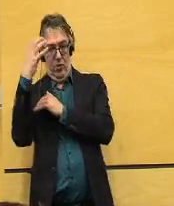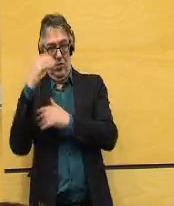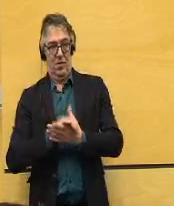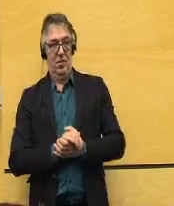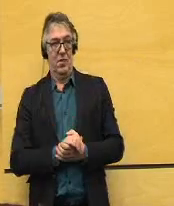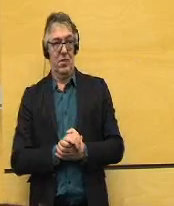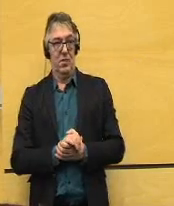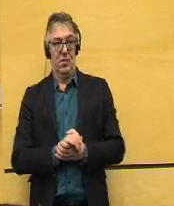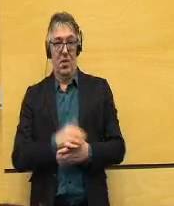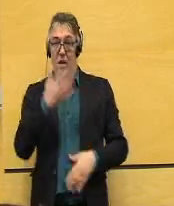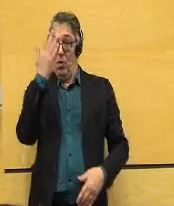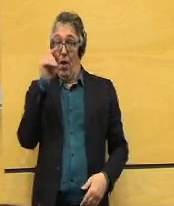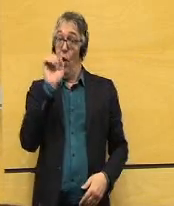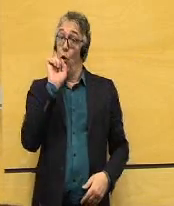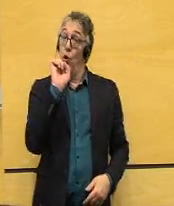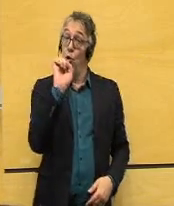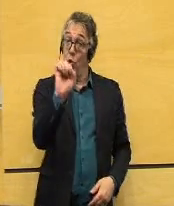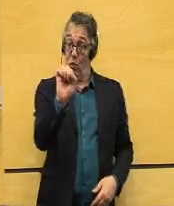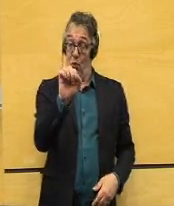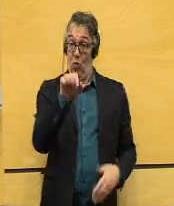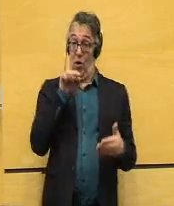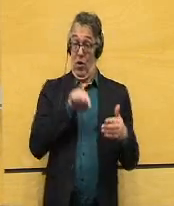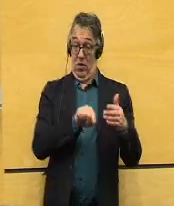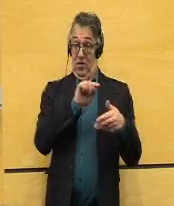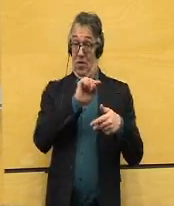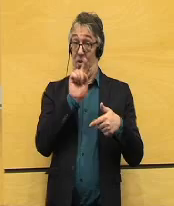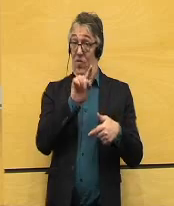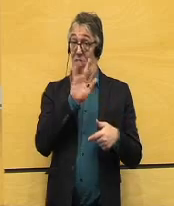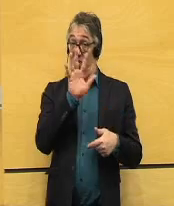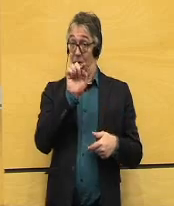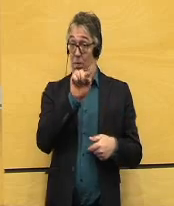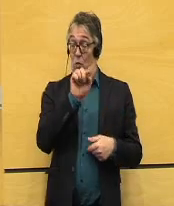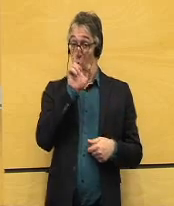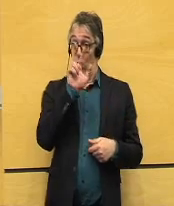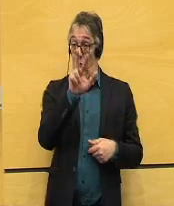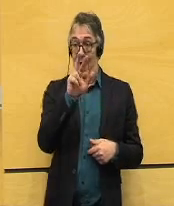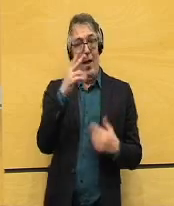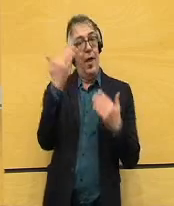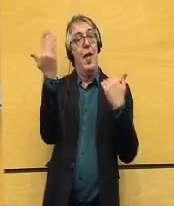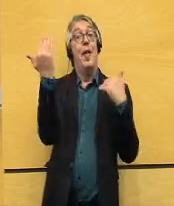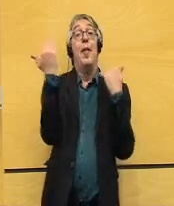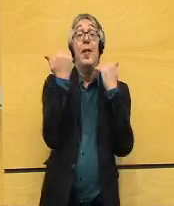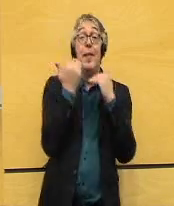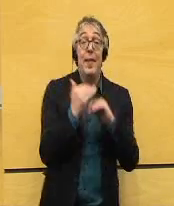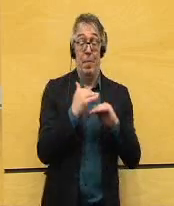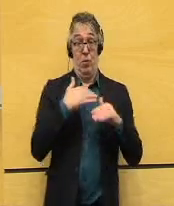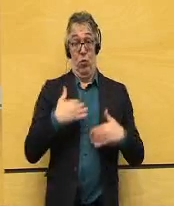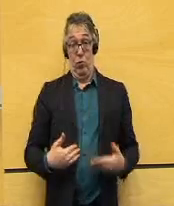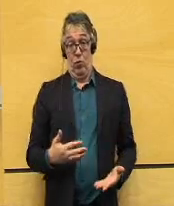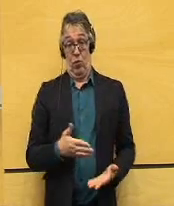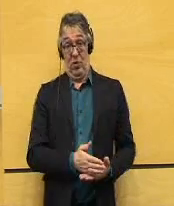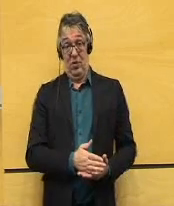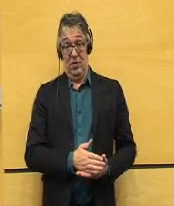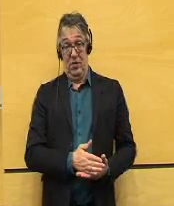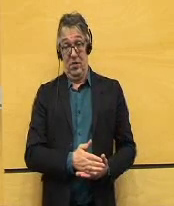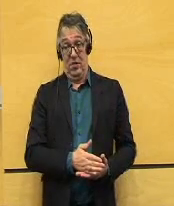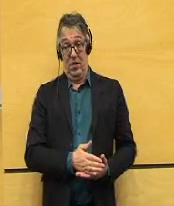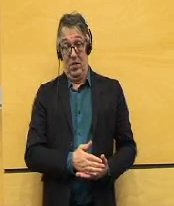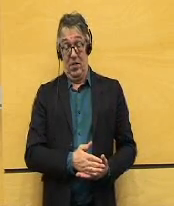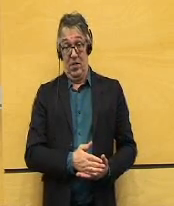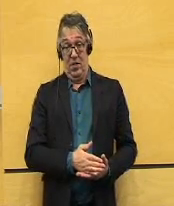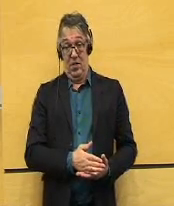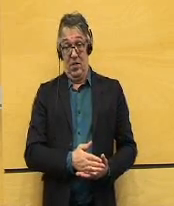or derogation from any of the human rights and fundamental freedom contained in the, and equally a